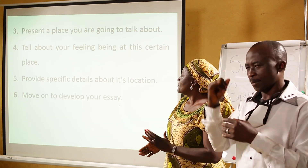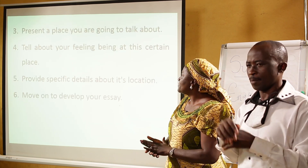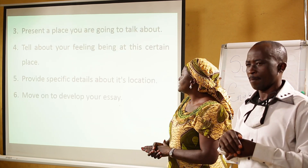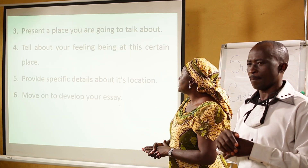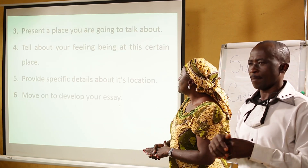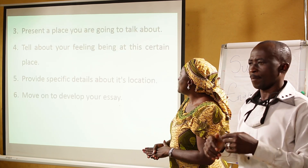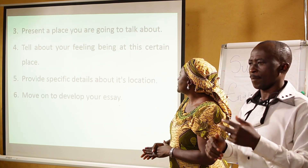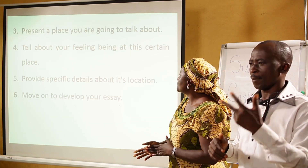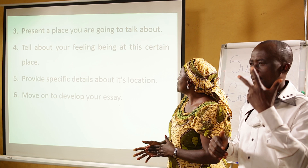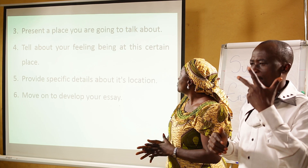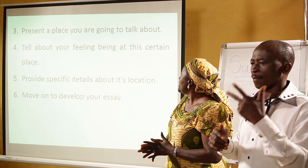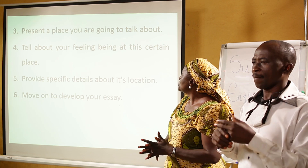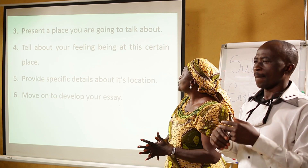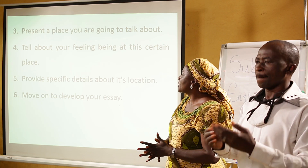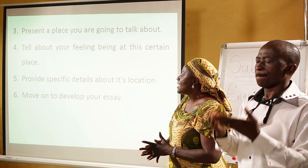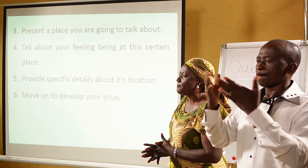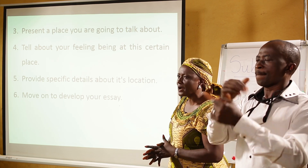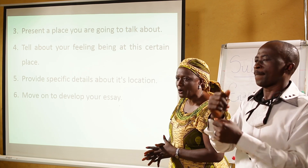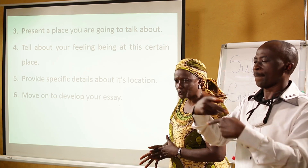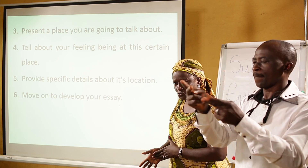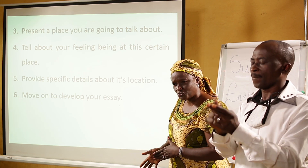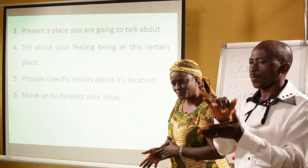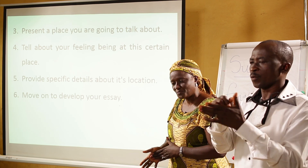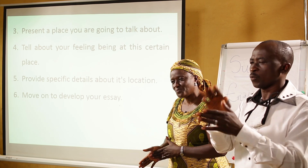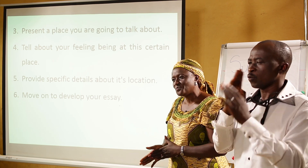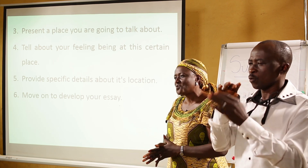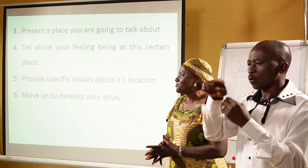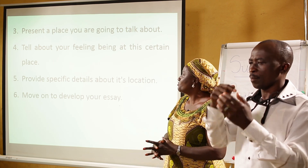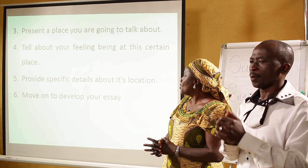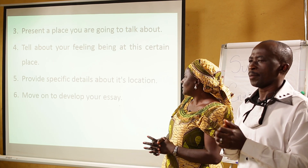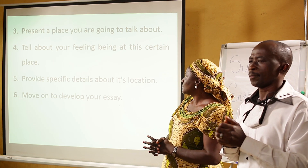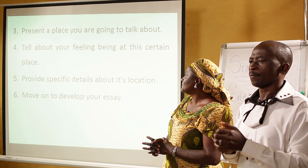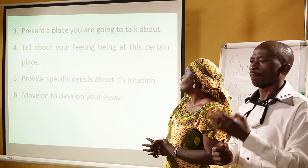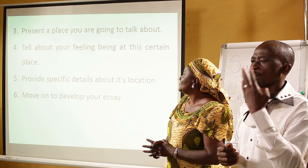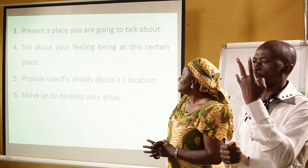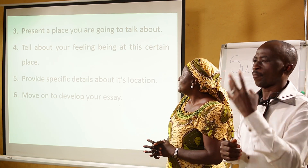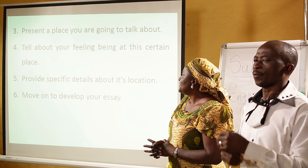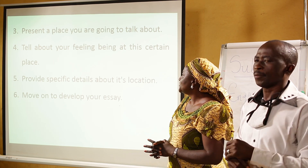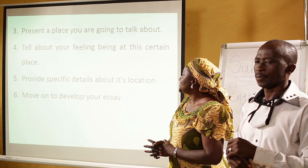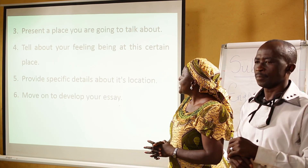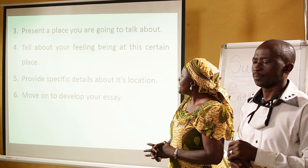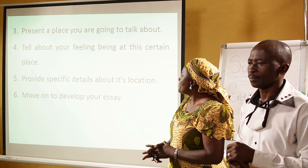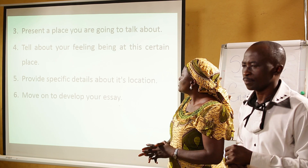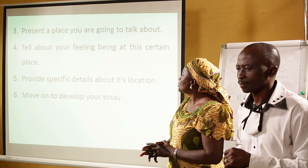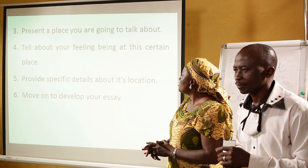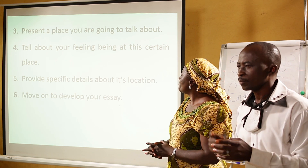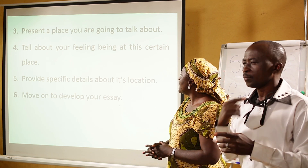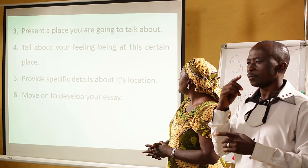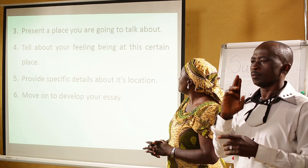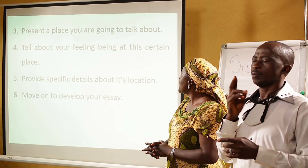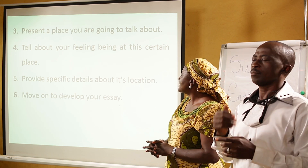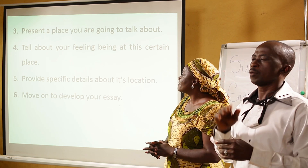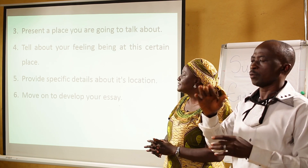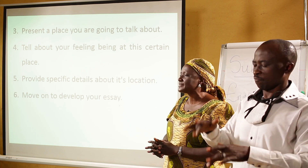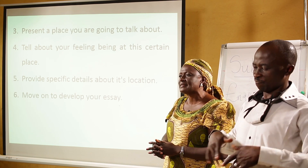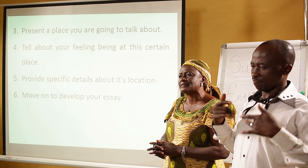3, present a place you're going to talk about. 4, tell about your